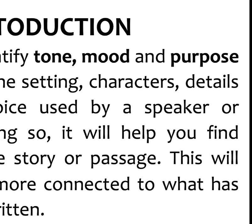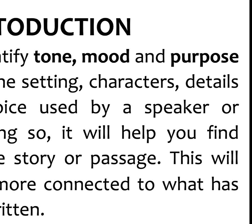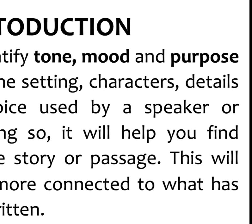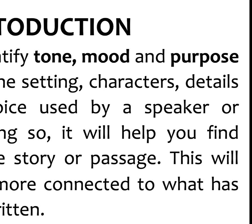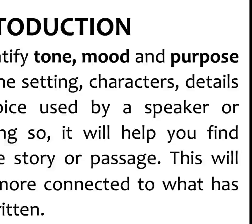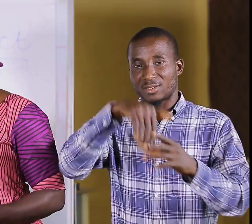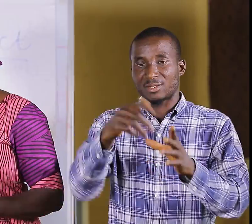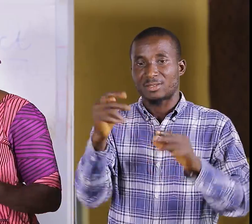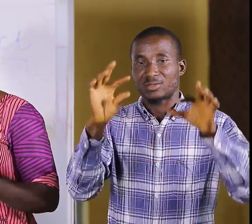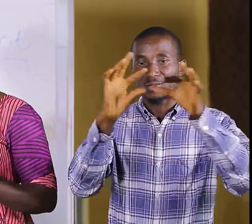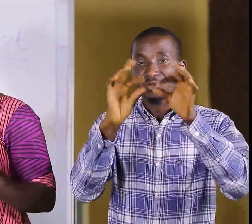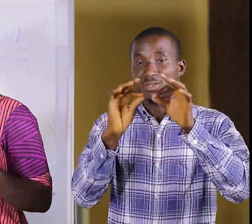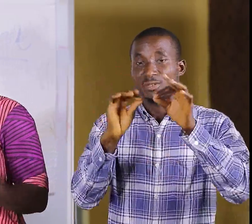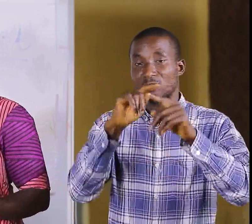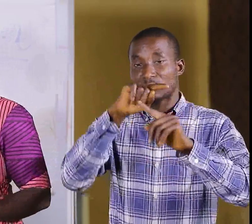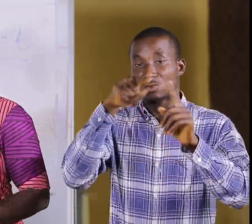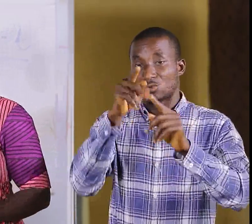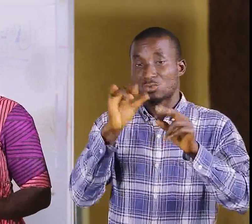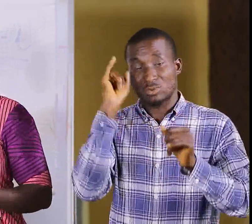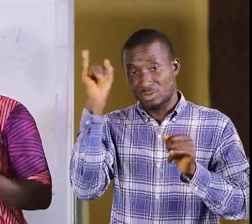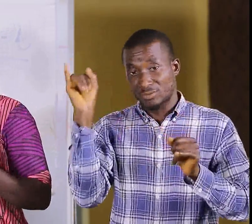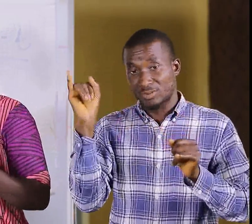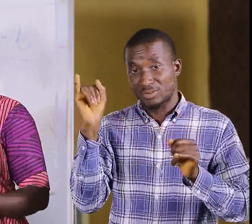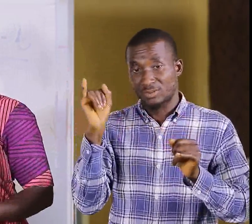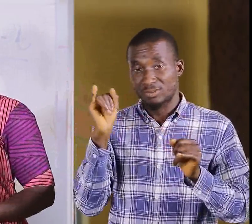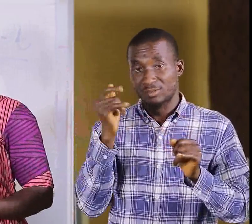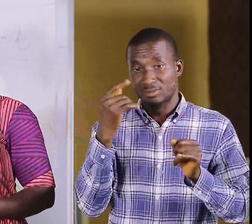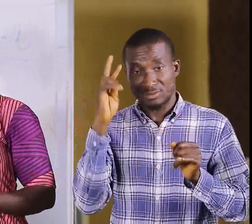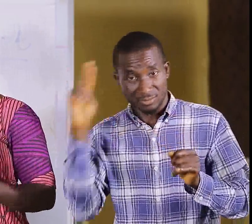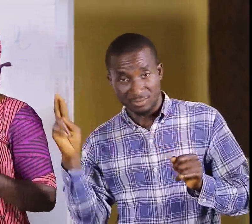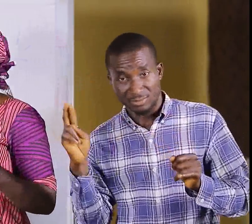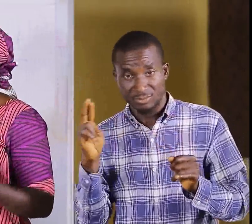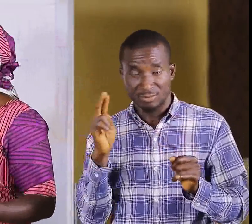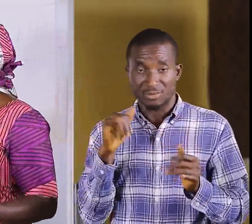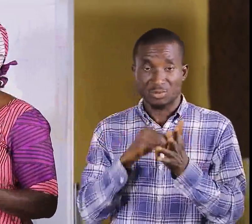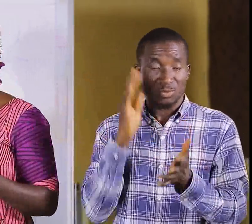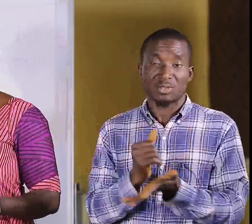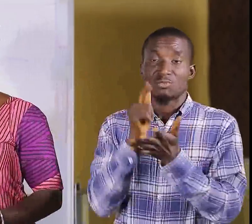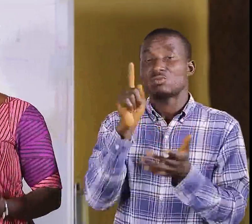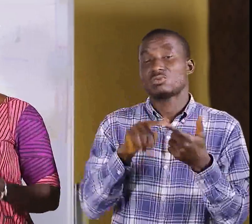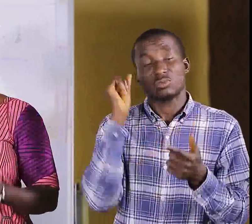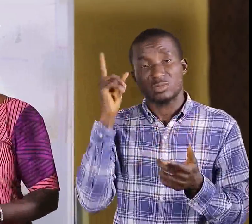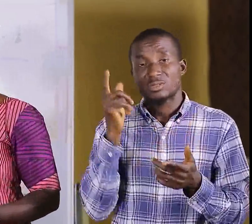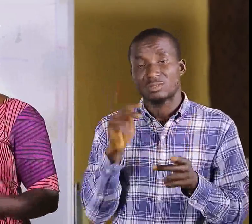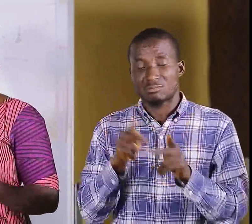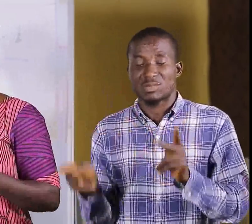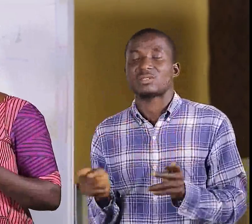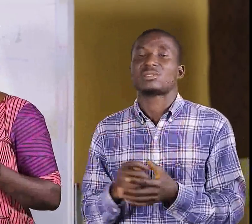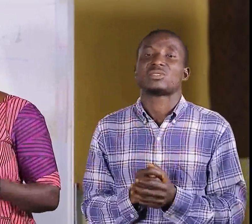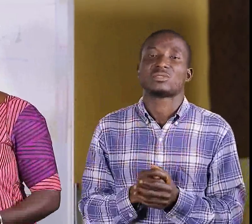passage. When you identify tone and mode and the reason for that, it will help you understand the